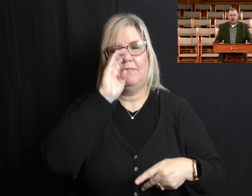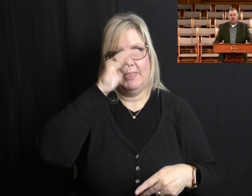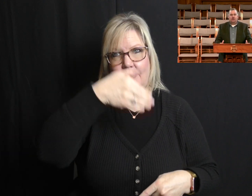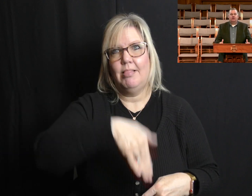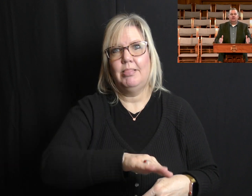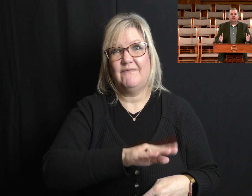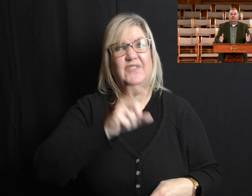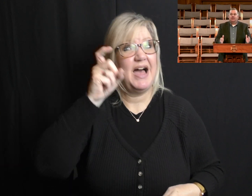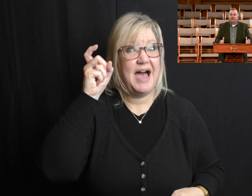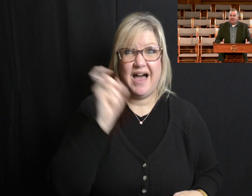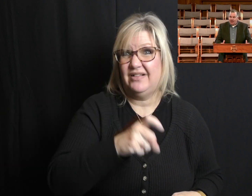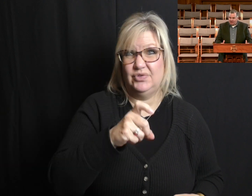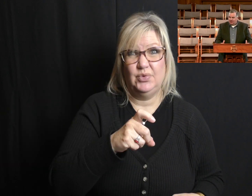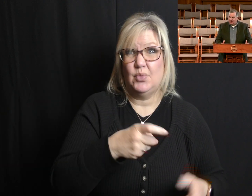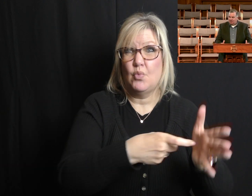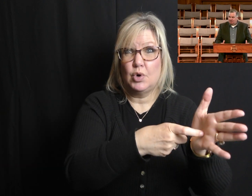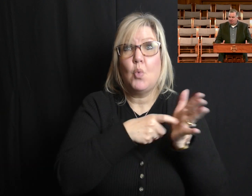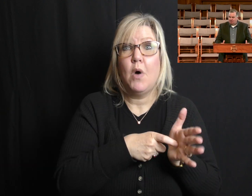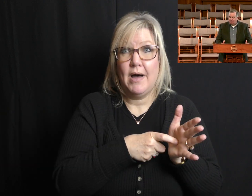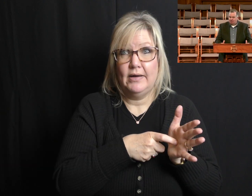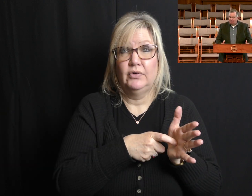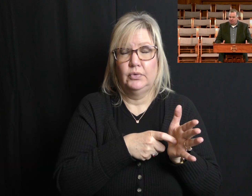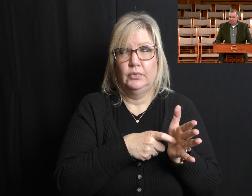for the gift.